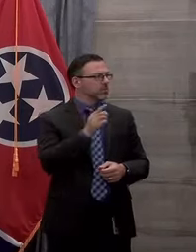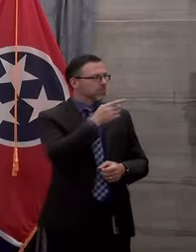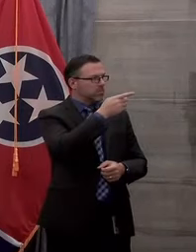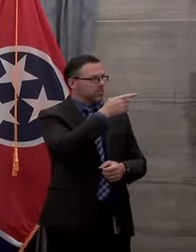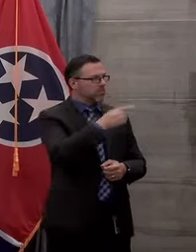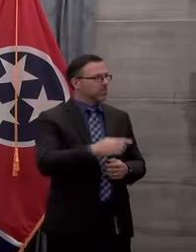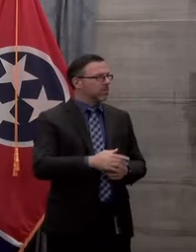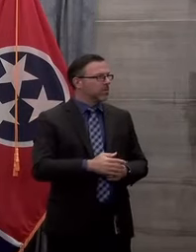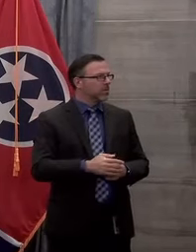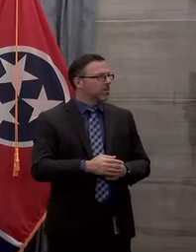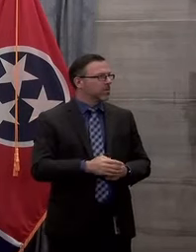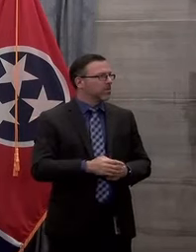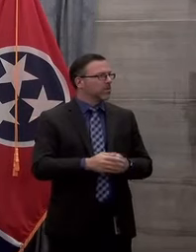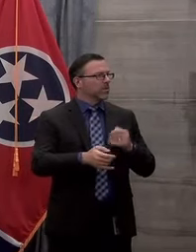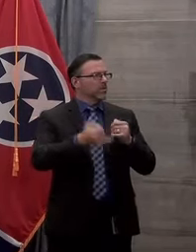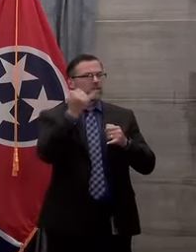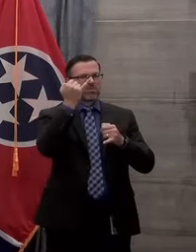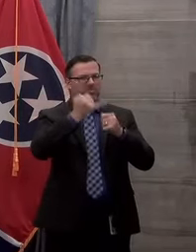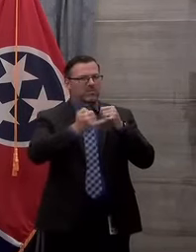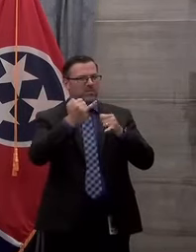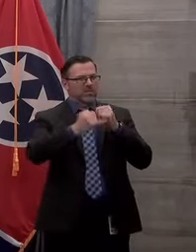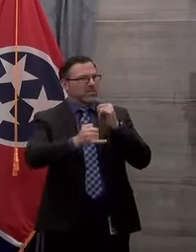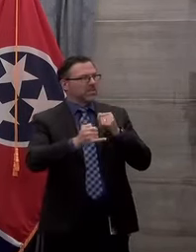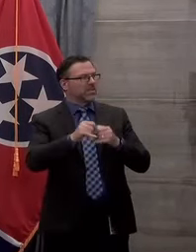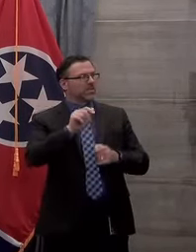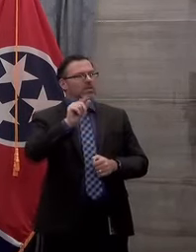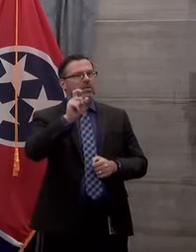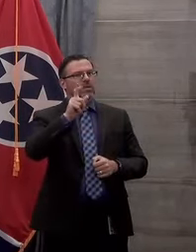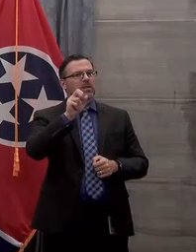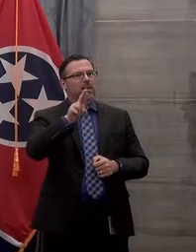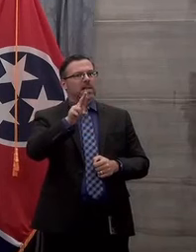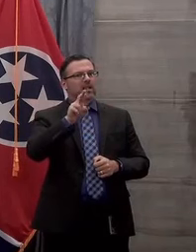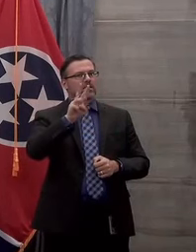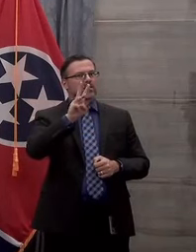Thank you for a final question. Yes, sir. Alexander Willis with the